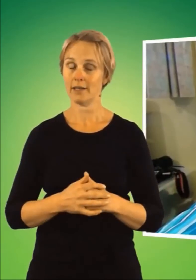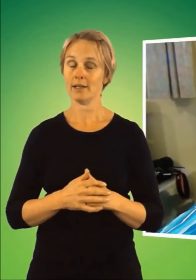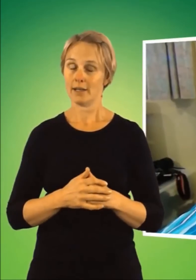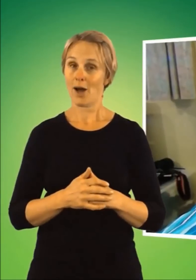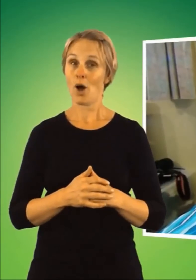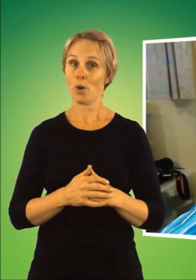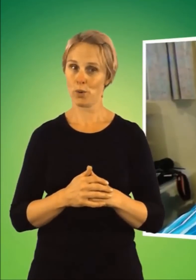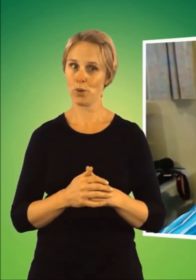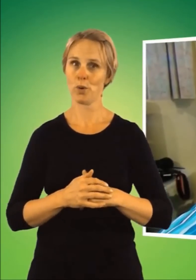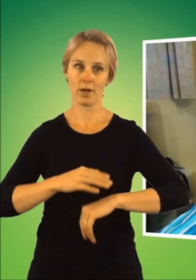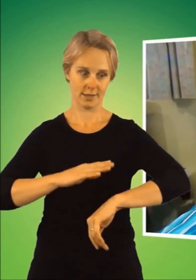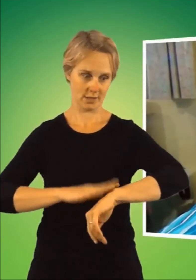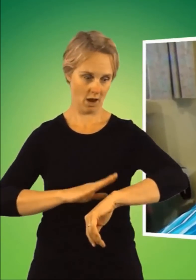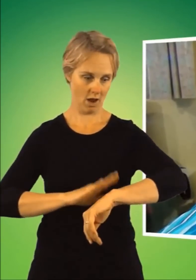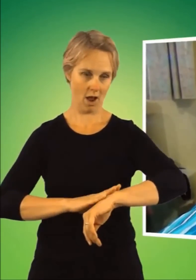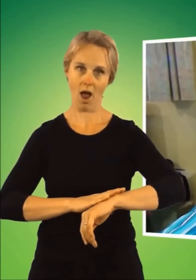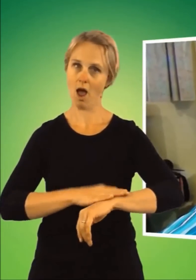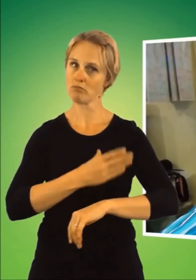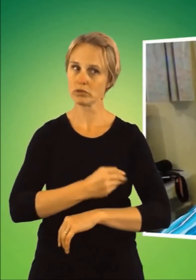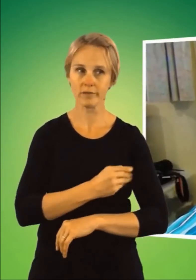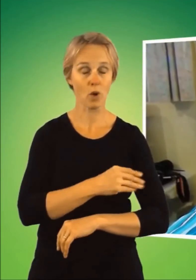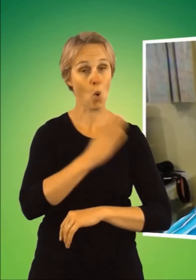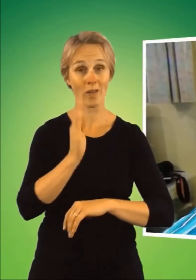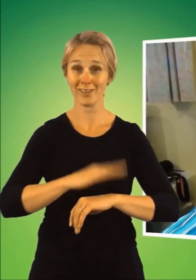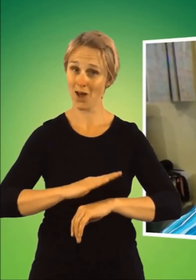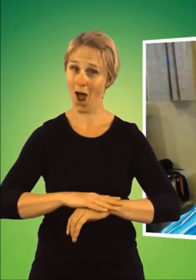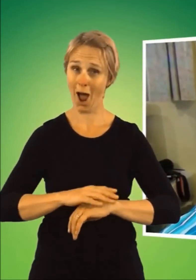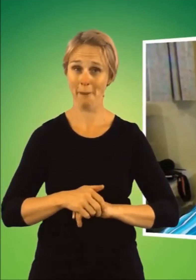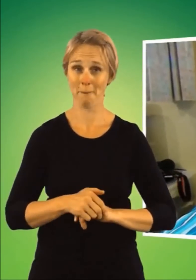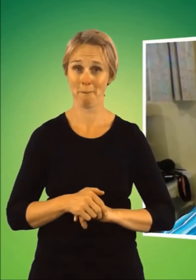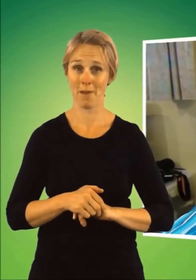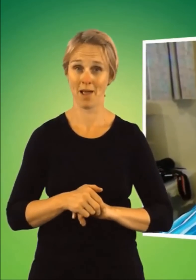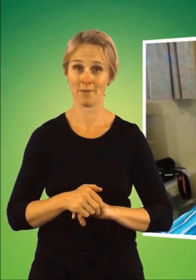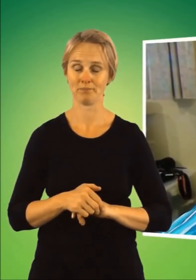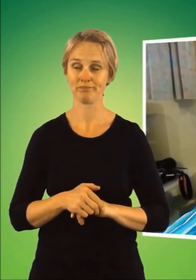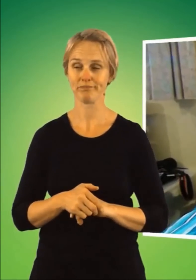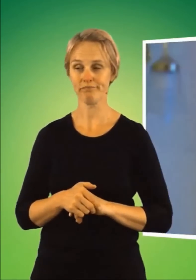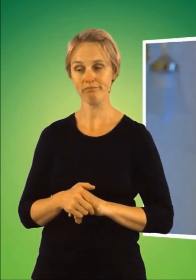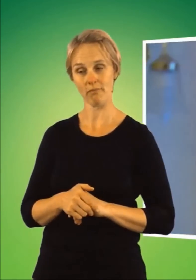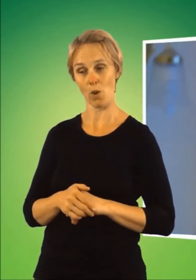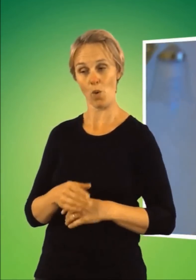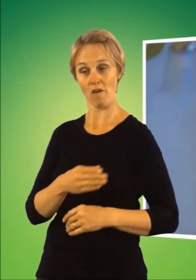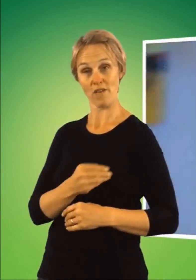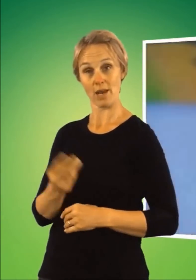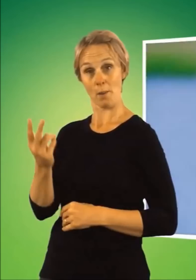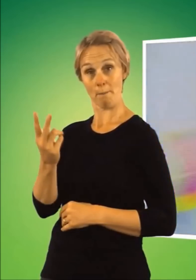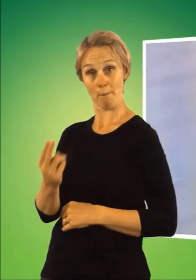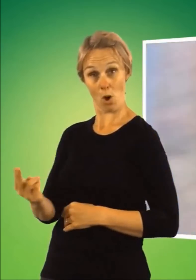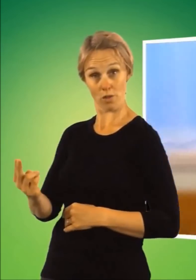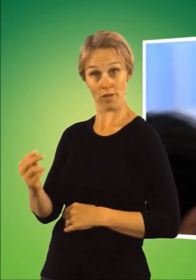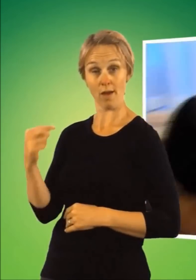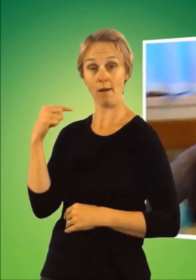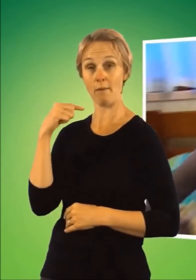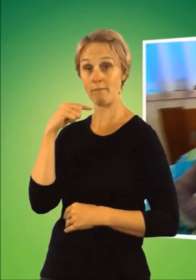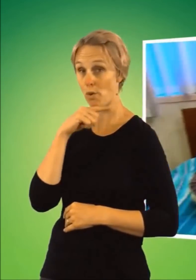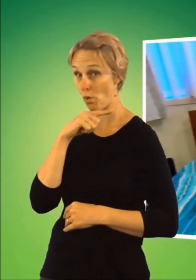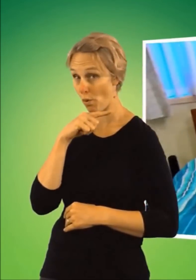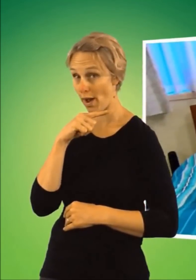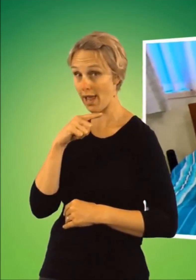months. It was too time-consuming. It takes 1 whole hour to feed